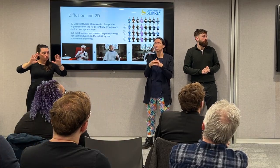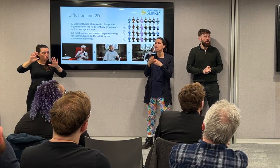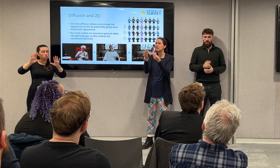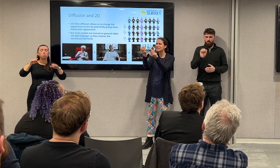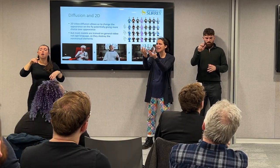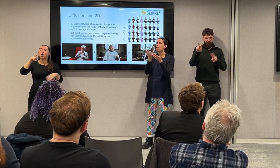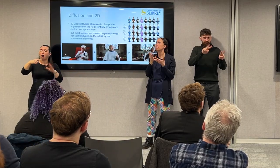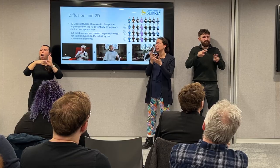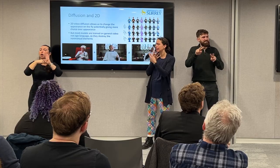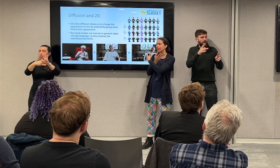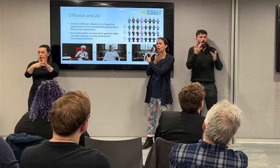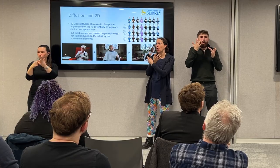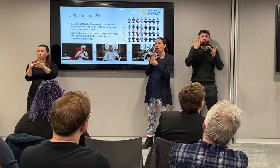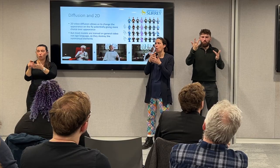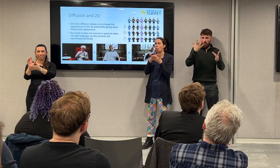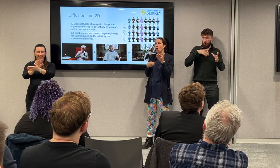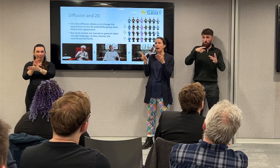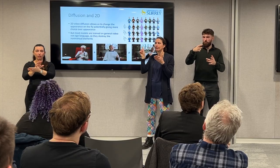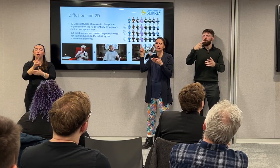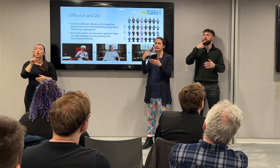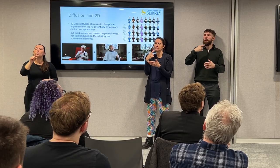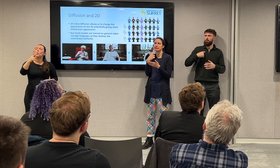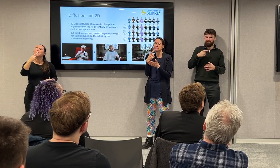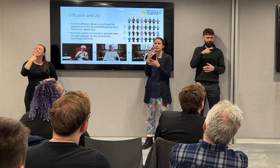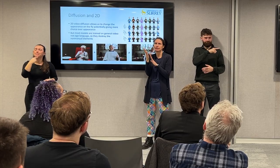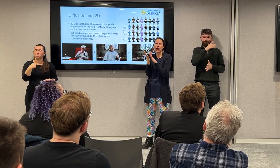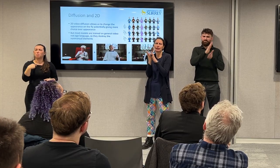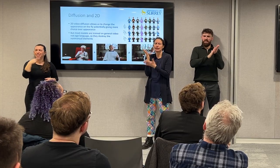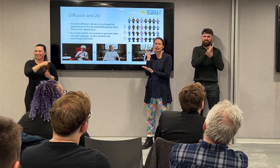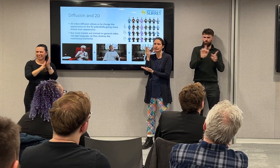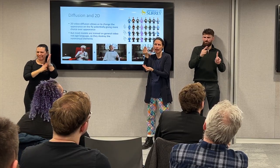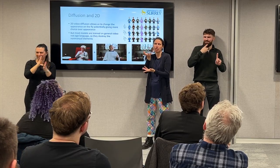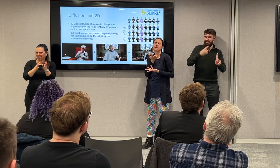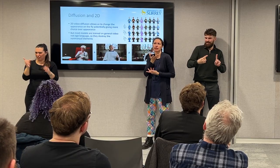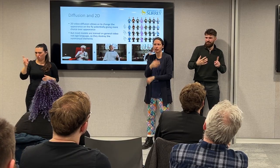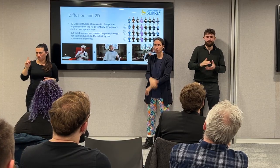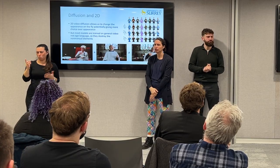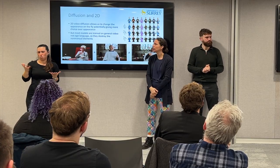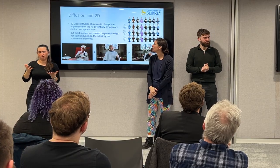me what he's signing, right?